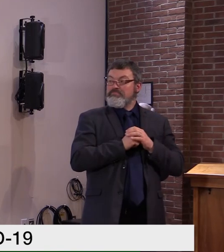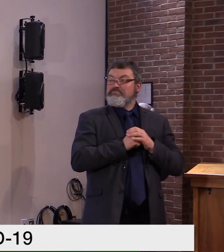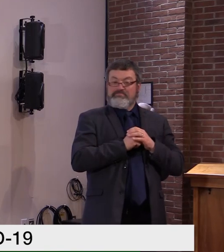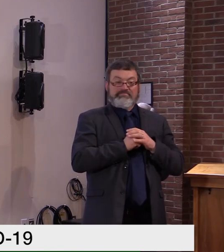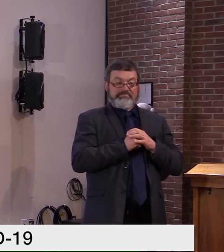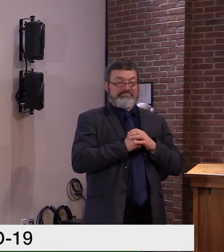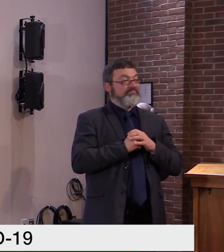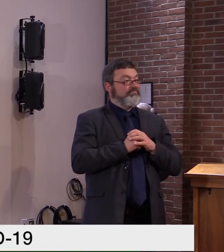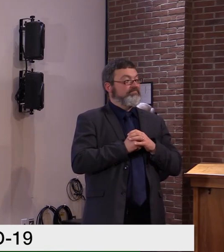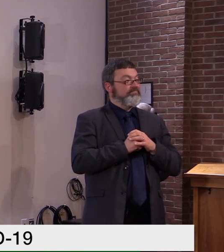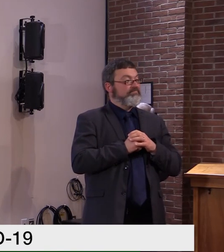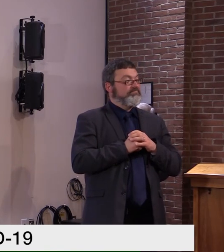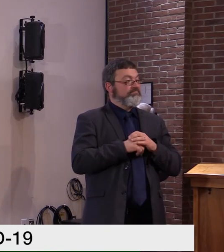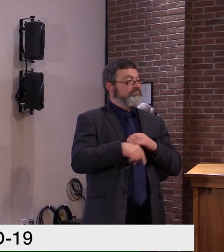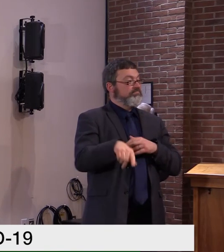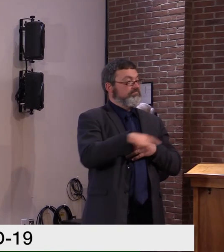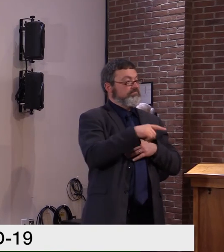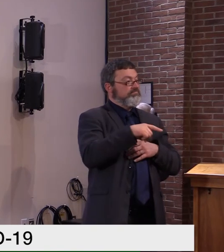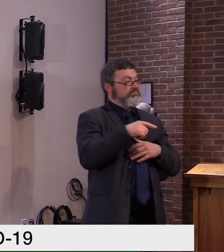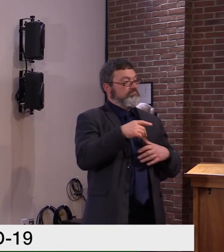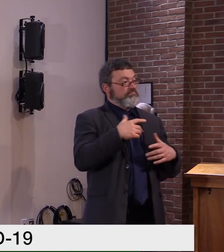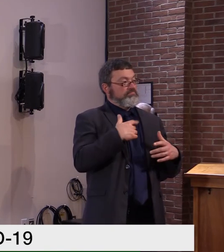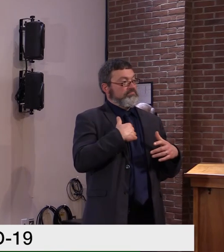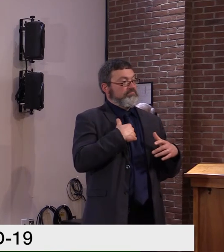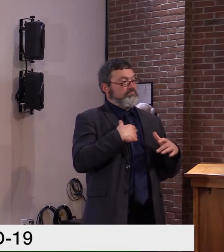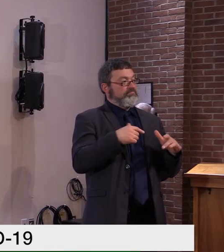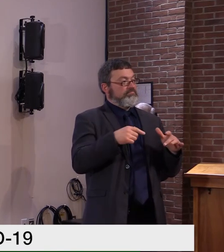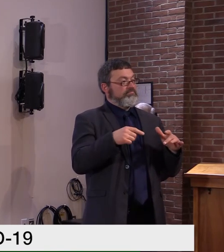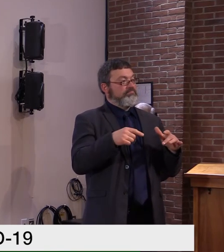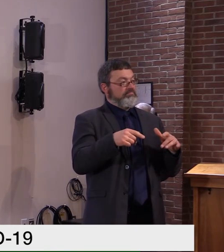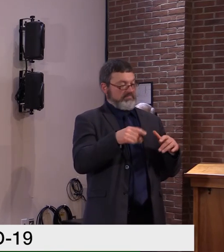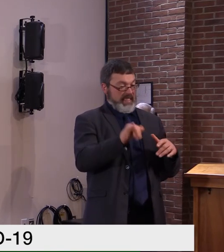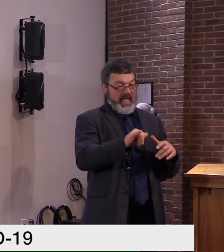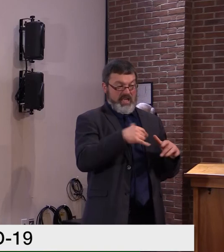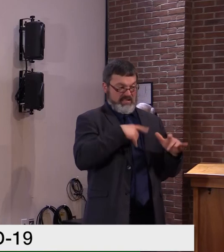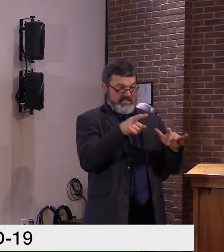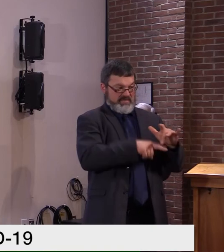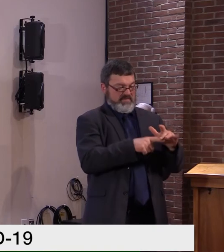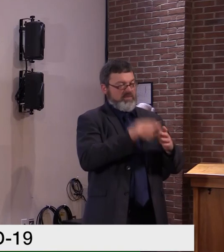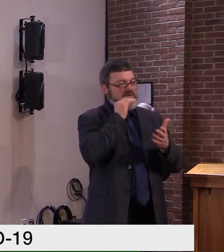Friday. Sorry about this. Okay. Well, thank you all again for tuning